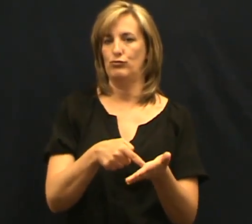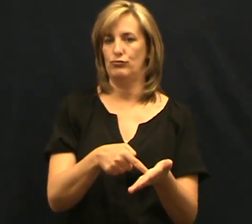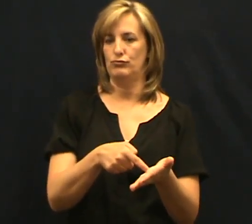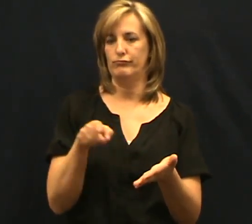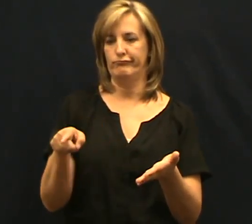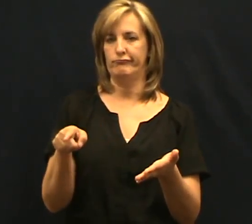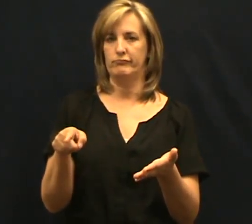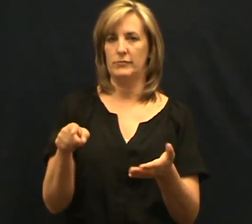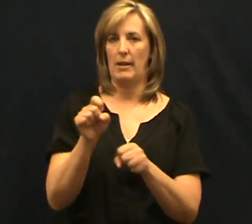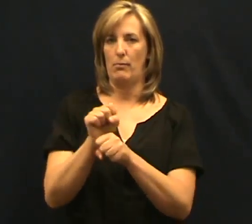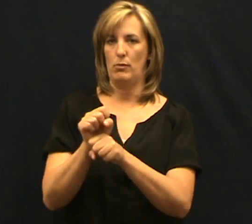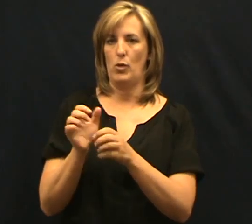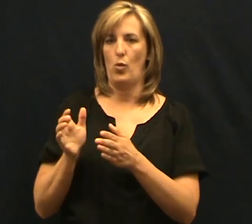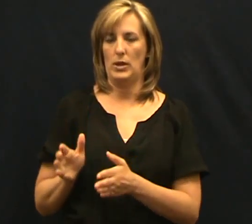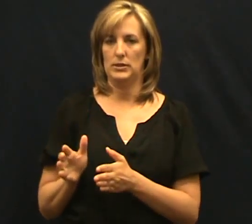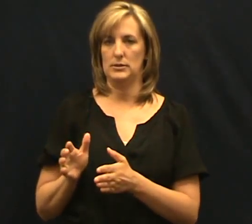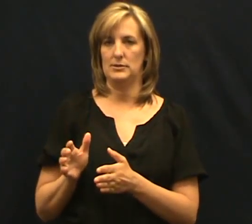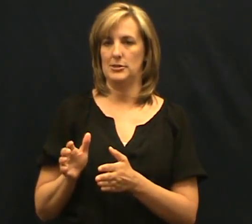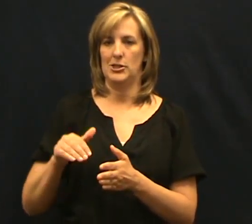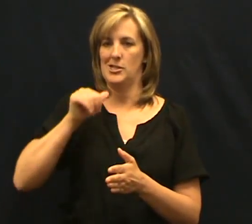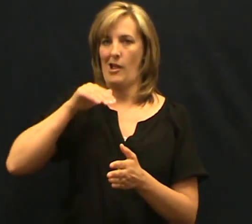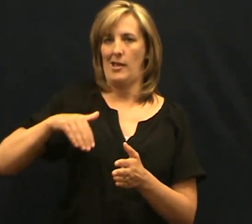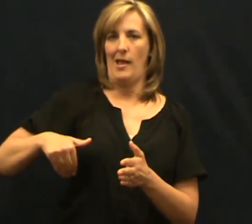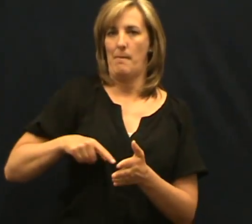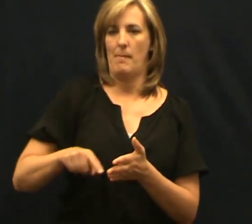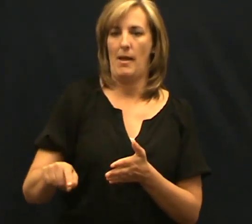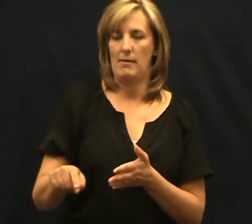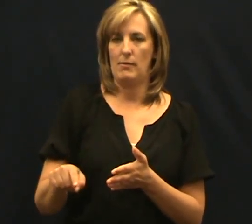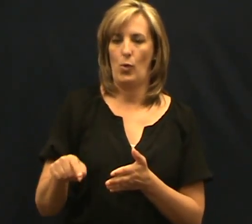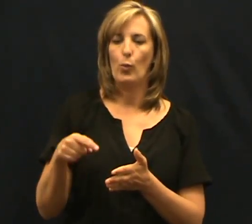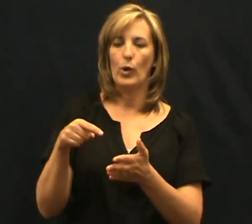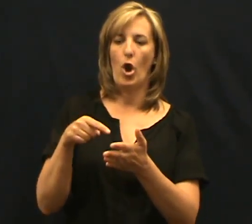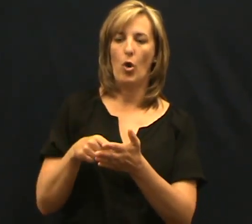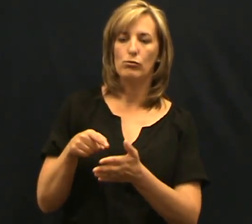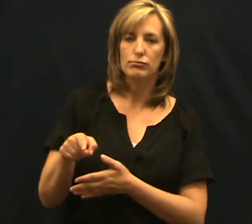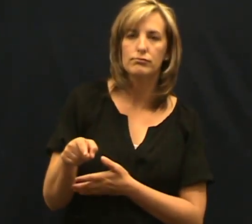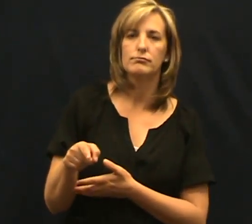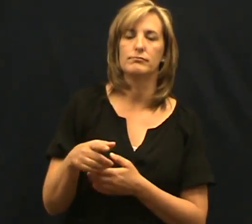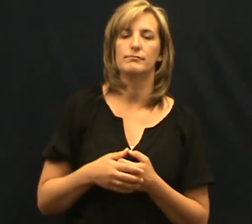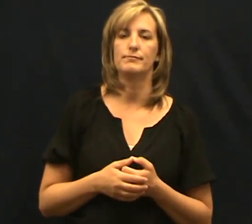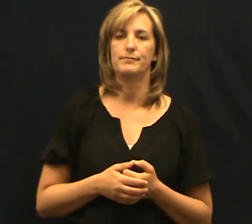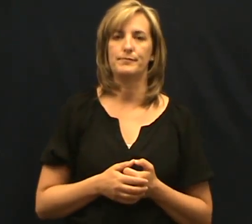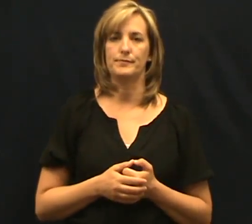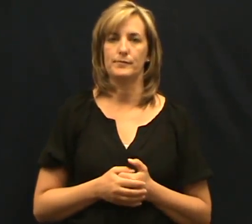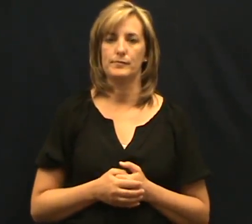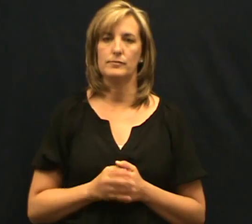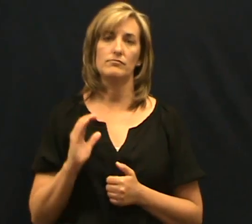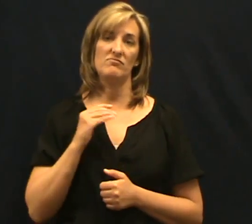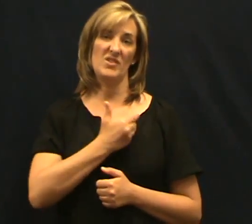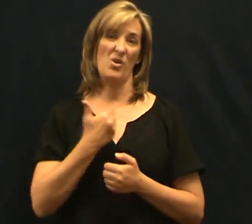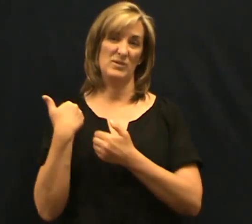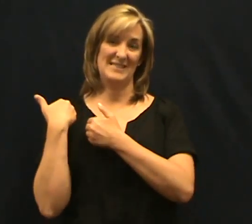our employees but not yet paid, because we owe them that. We have an obligation to pay them that at the end of the